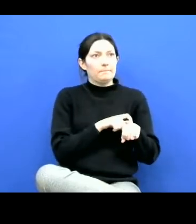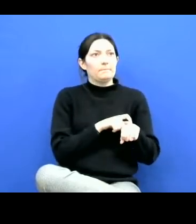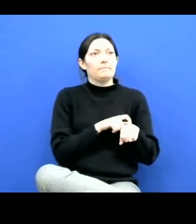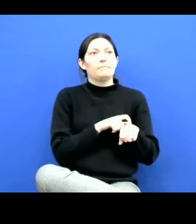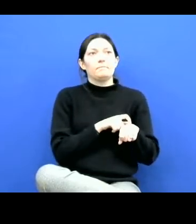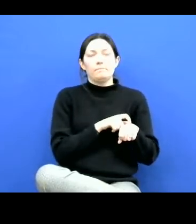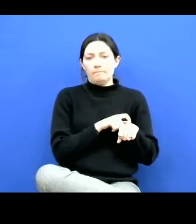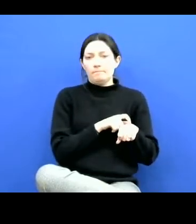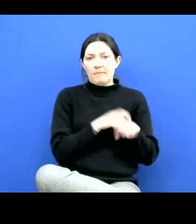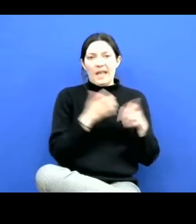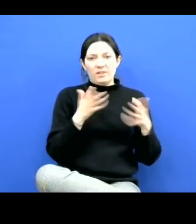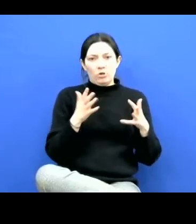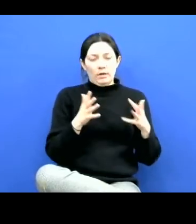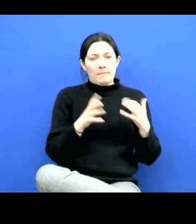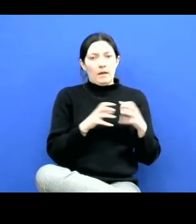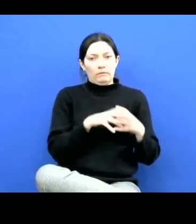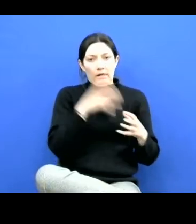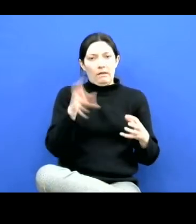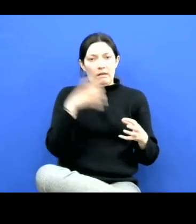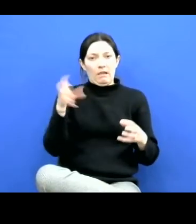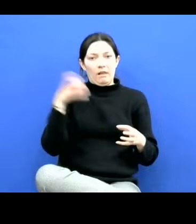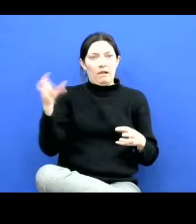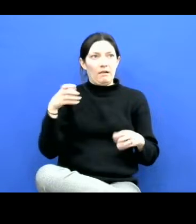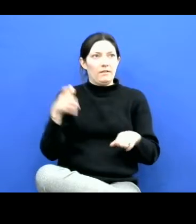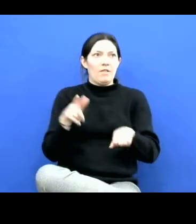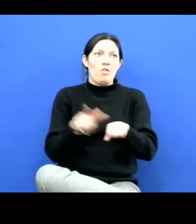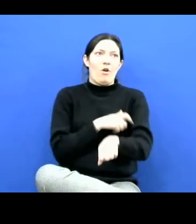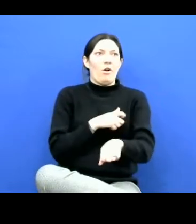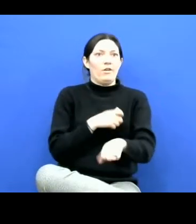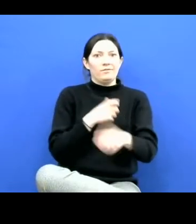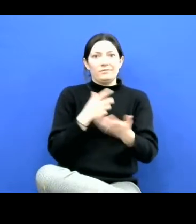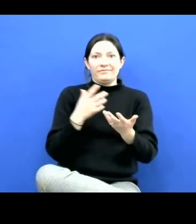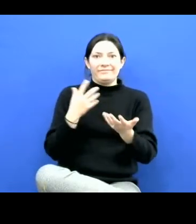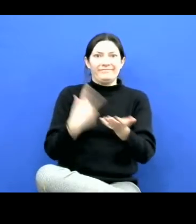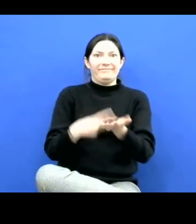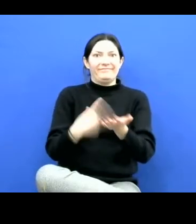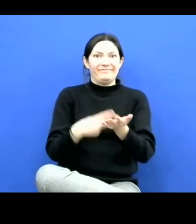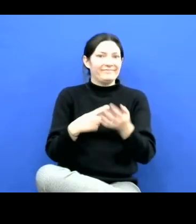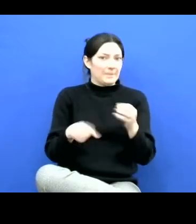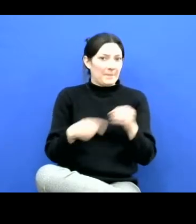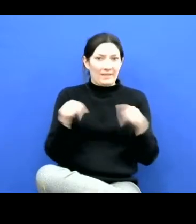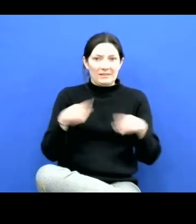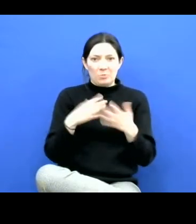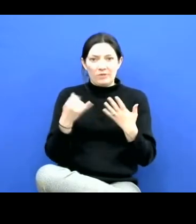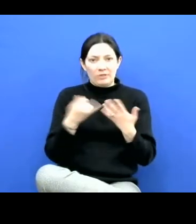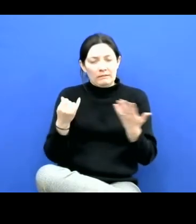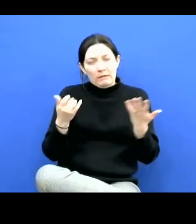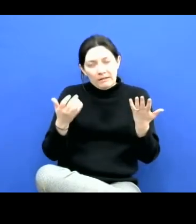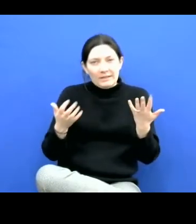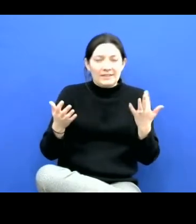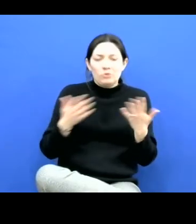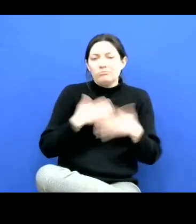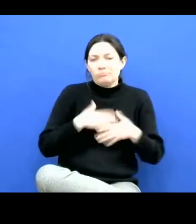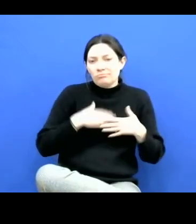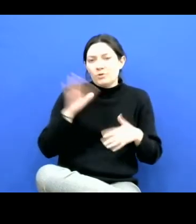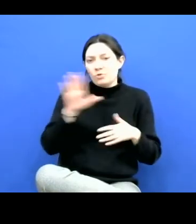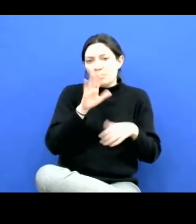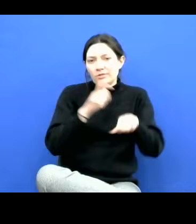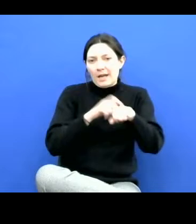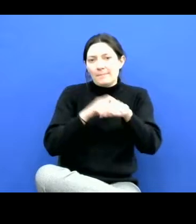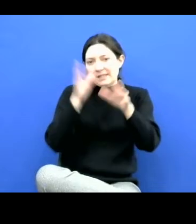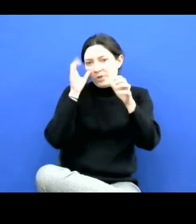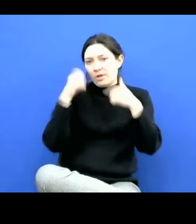It's already been kind of a long meeting. I don't know, meetings normally go this long or not, but we appreciate your time in hearing